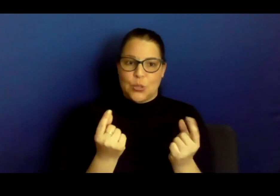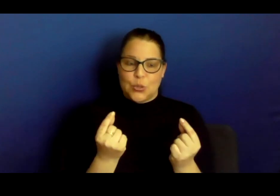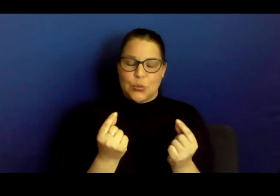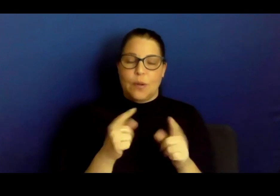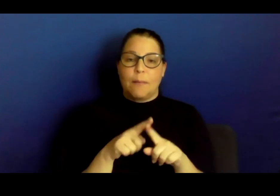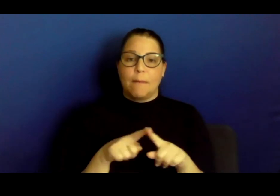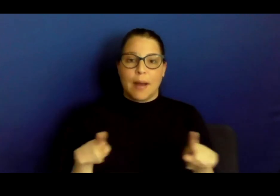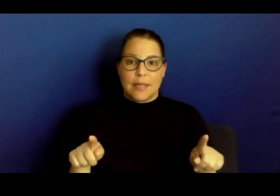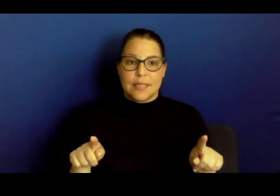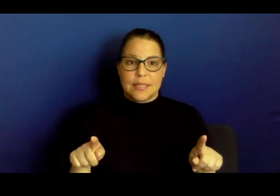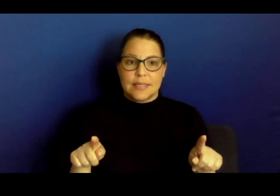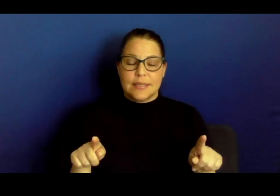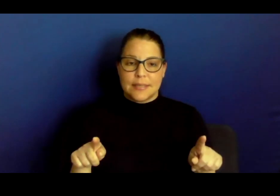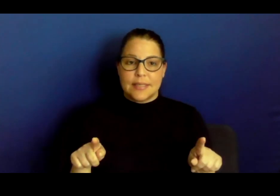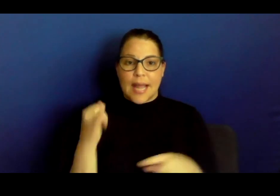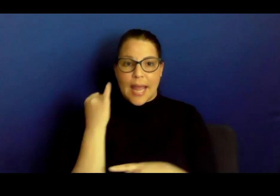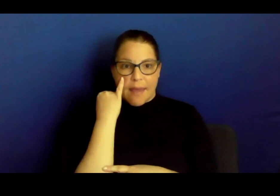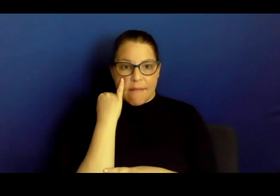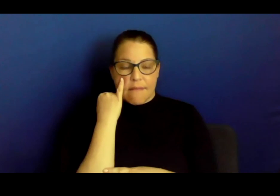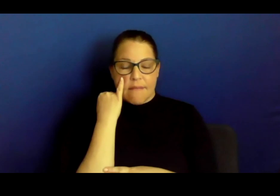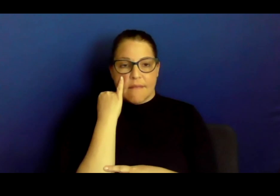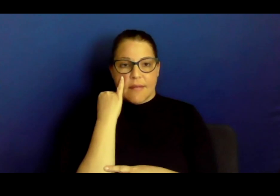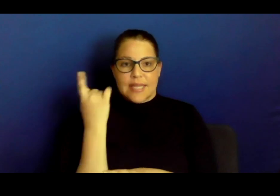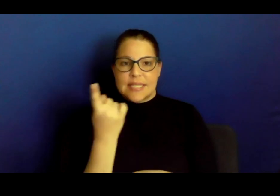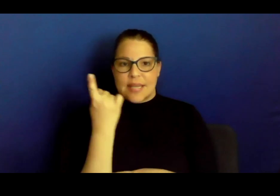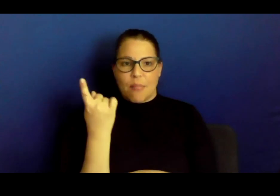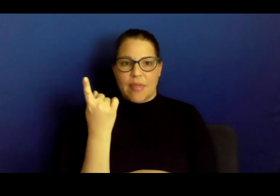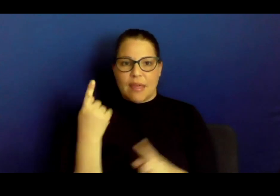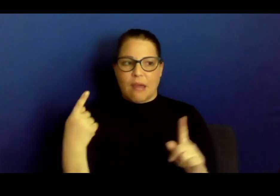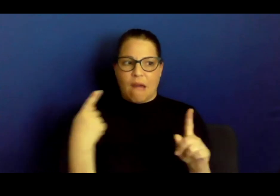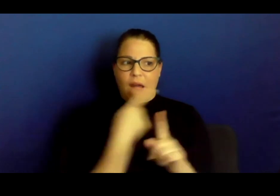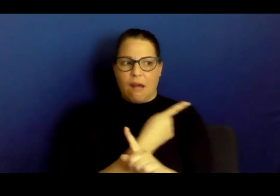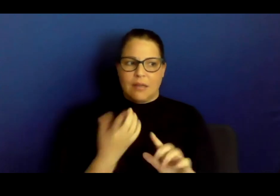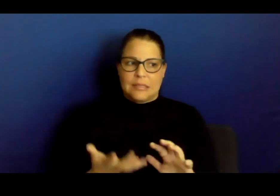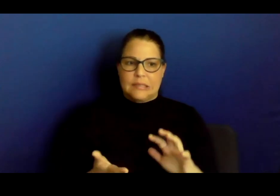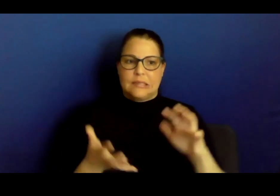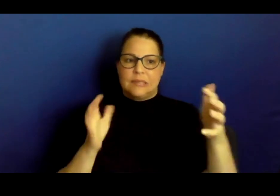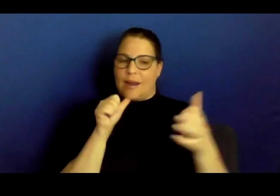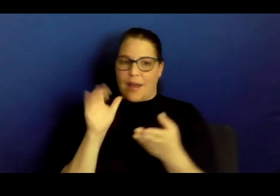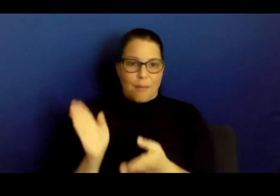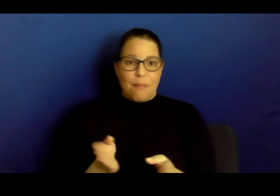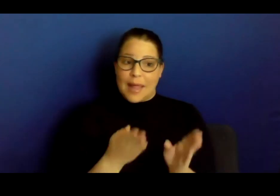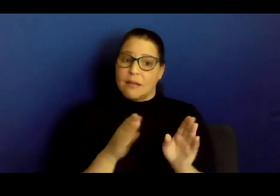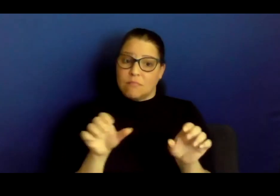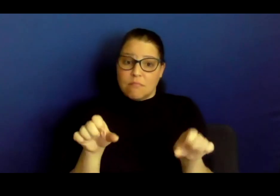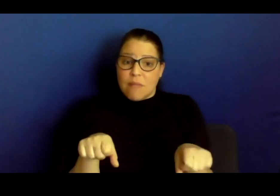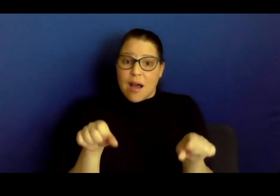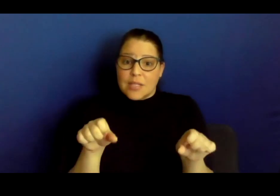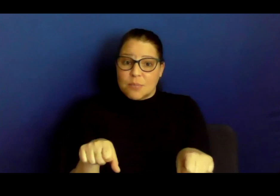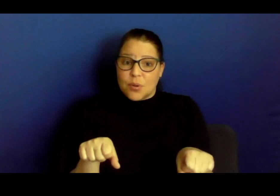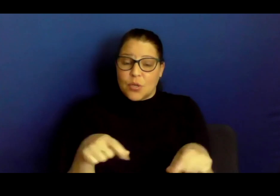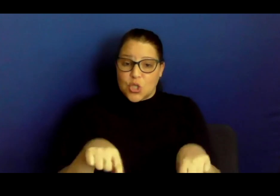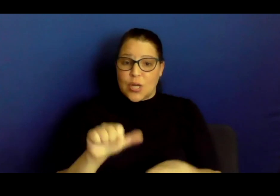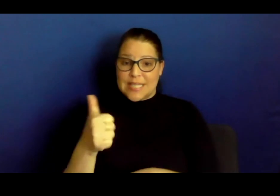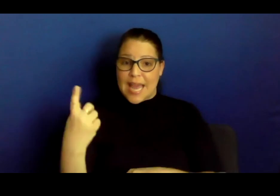But if at some point something didn't go the way I wanted it to go, and it could happen during a 10 days of connection